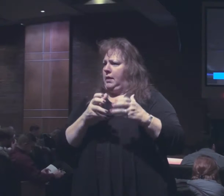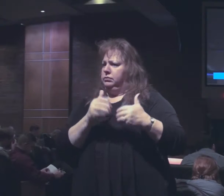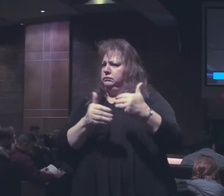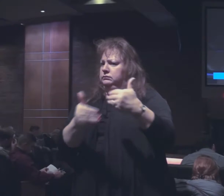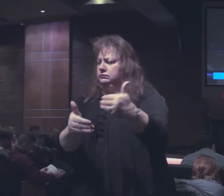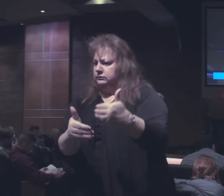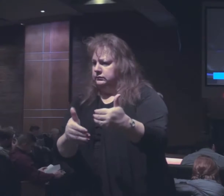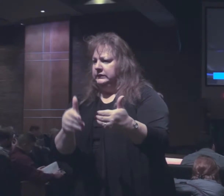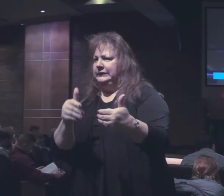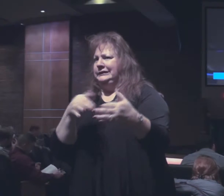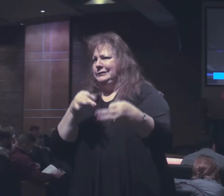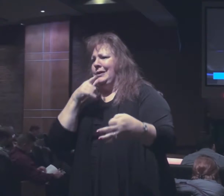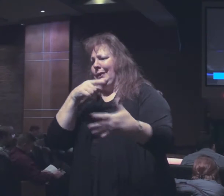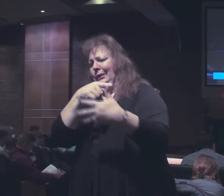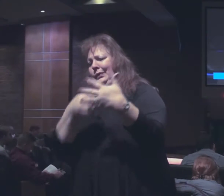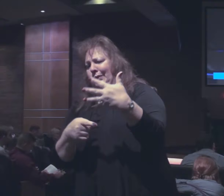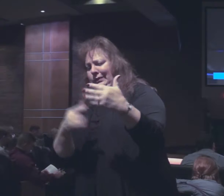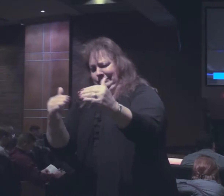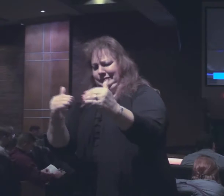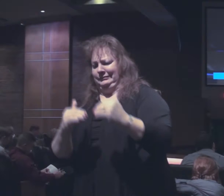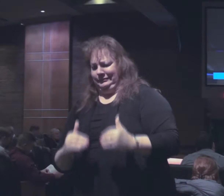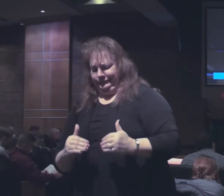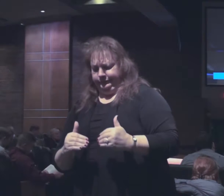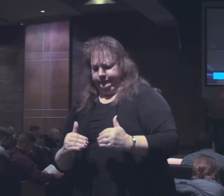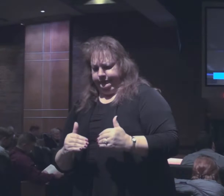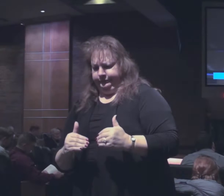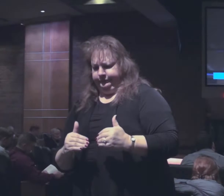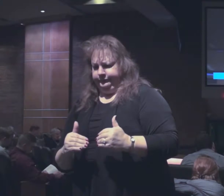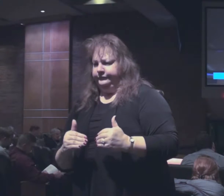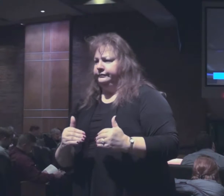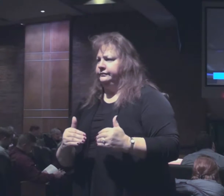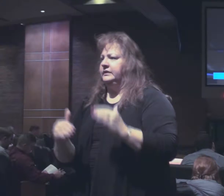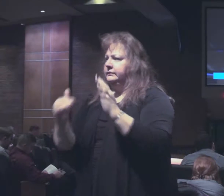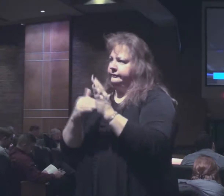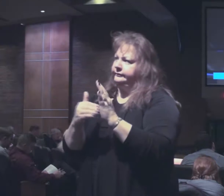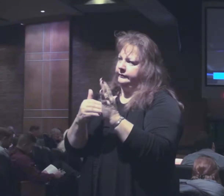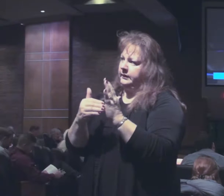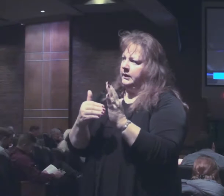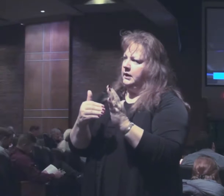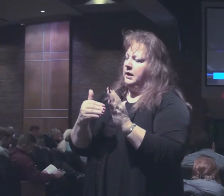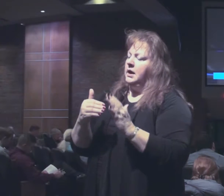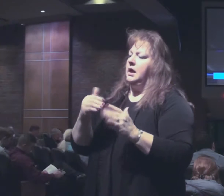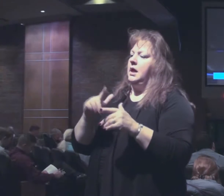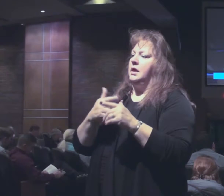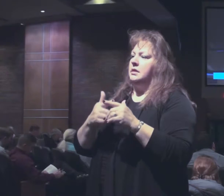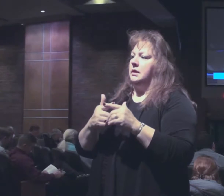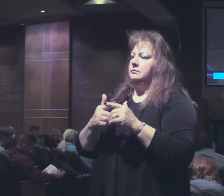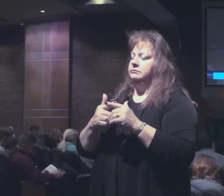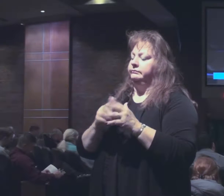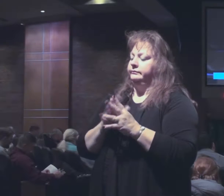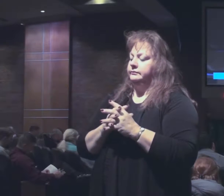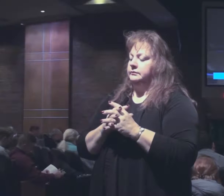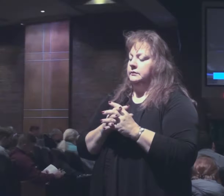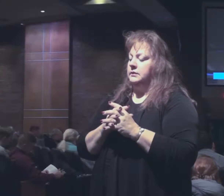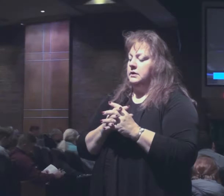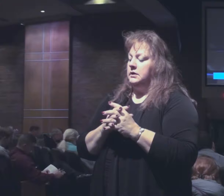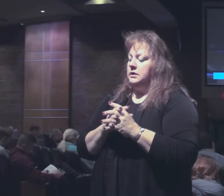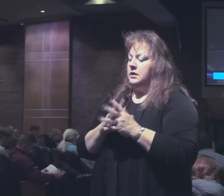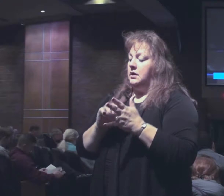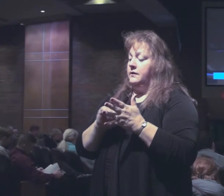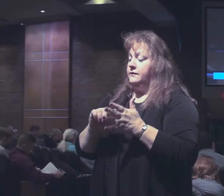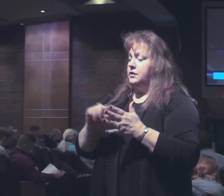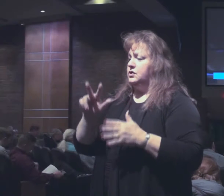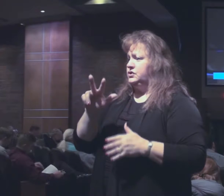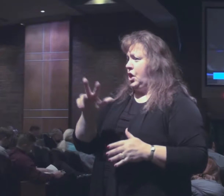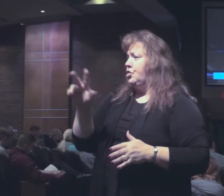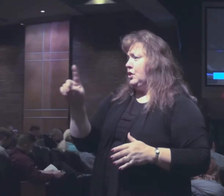Levi were. Then you come down and repeat that, and you break it down, so that when you come down to